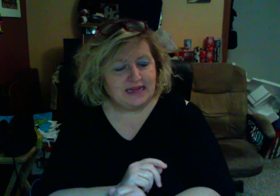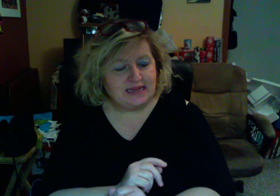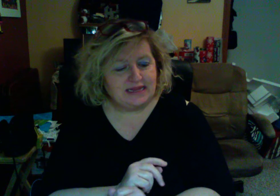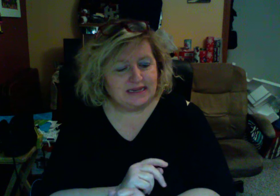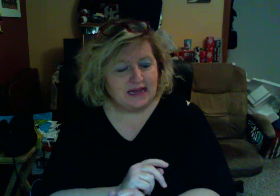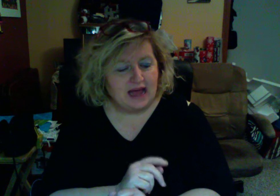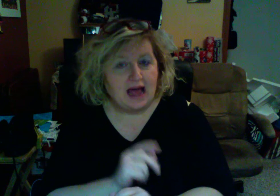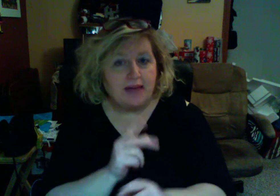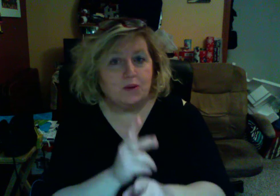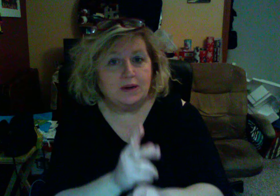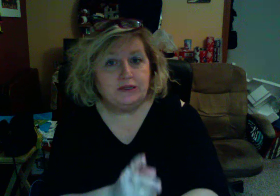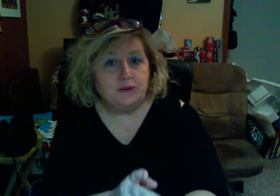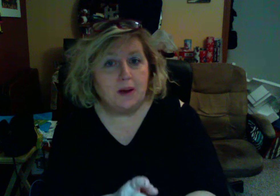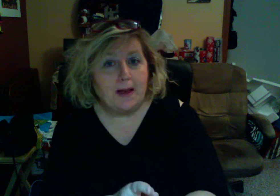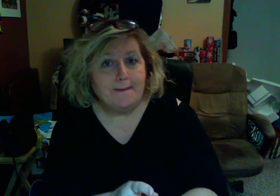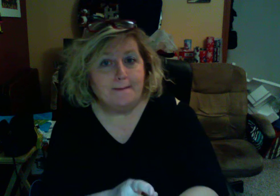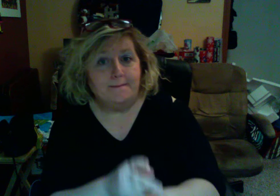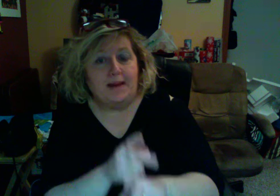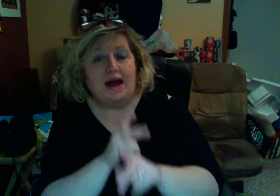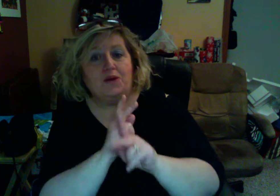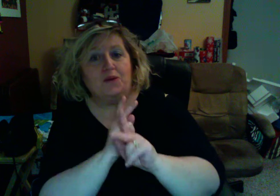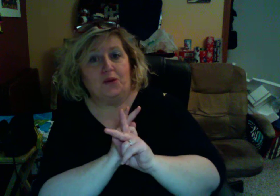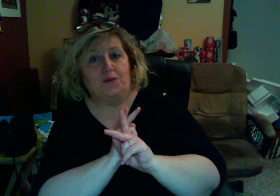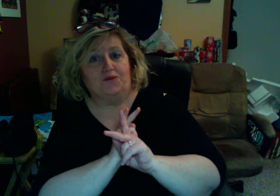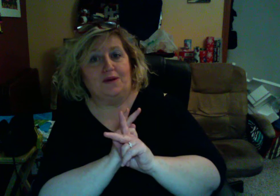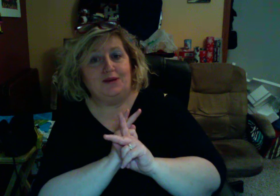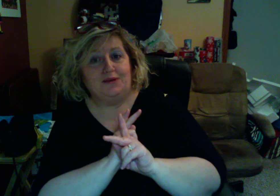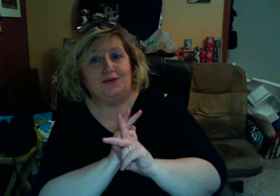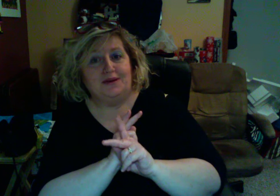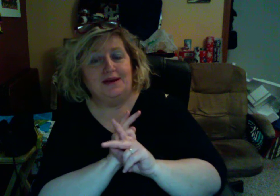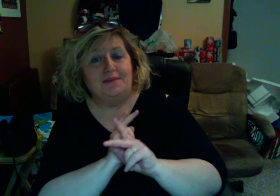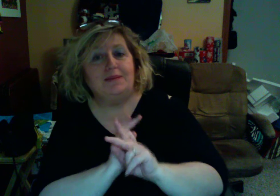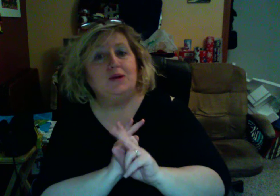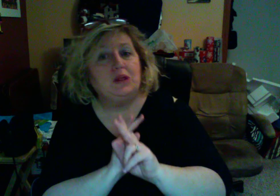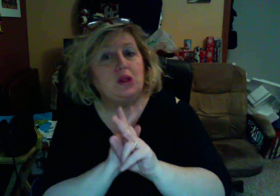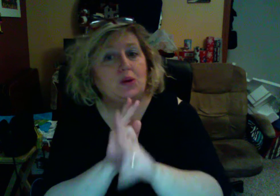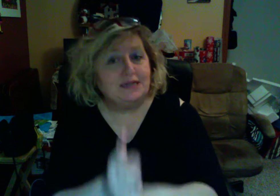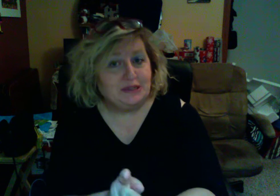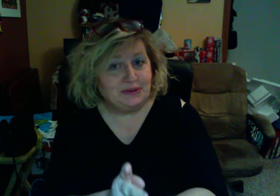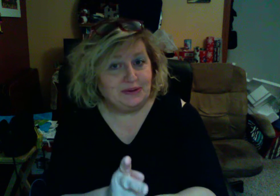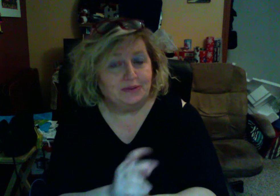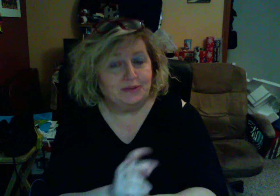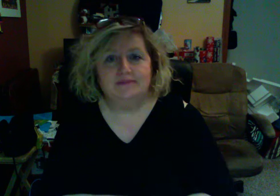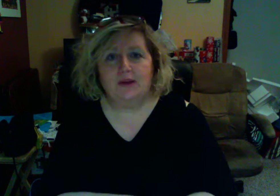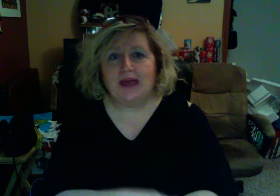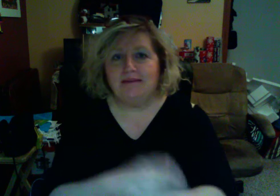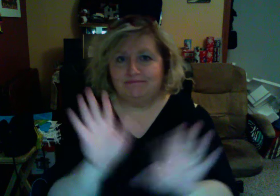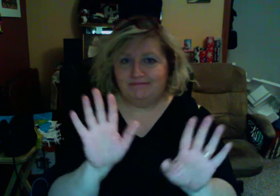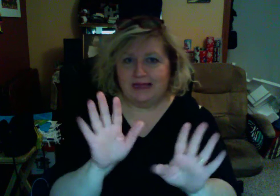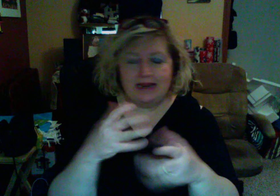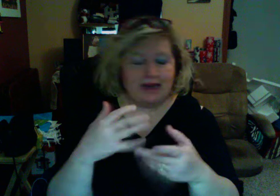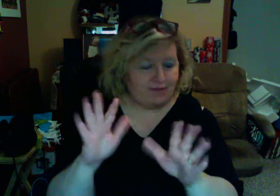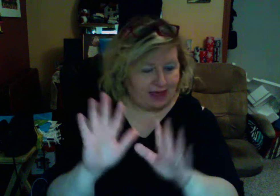and I'm going to borrow from you, but I'm going to loan it to you. Okay, enough of